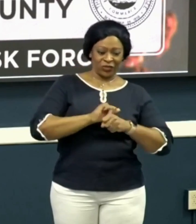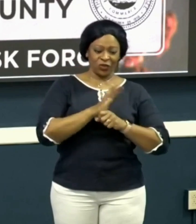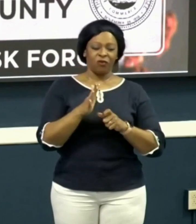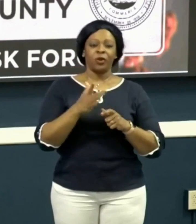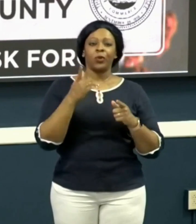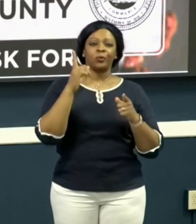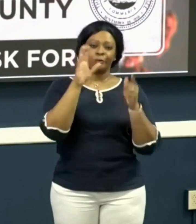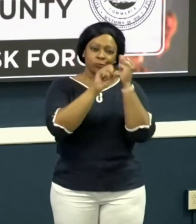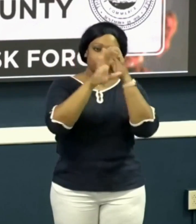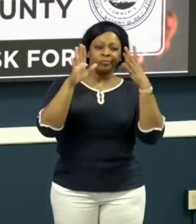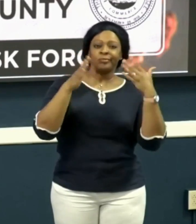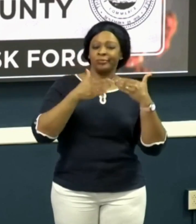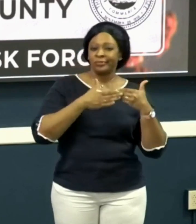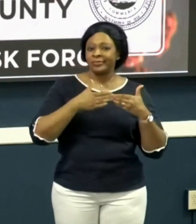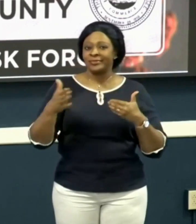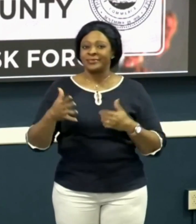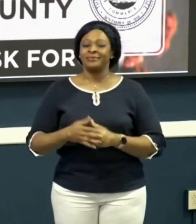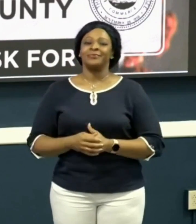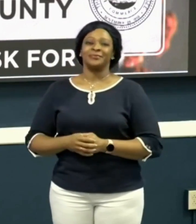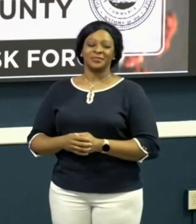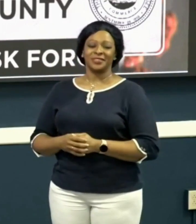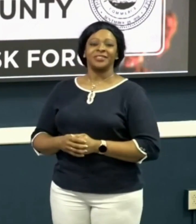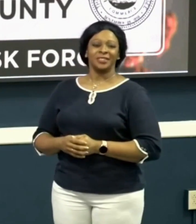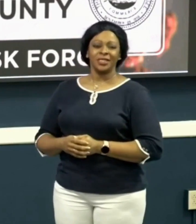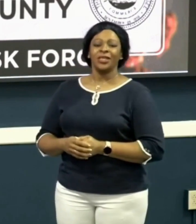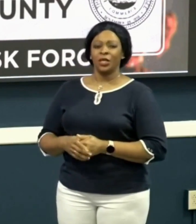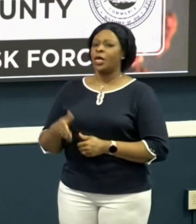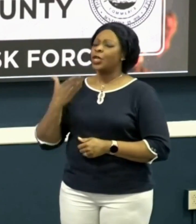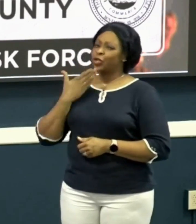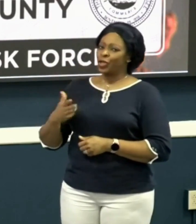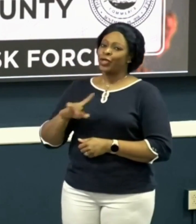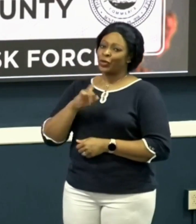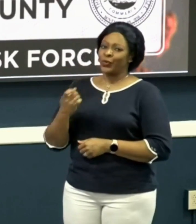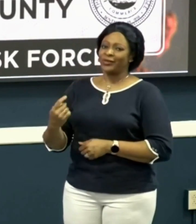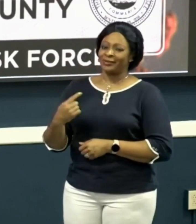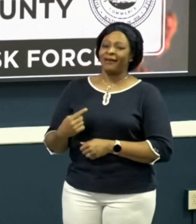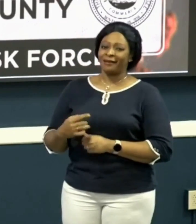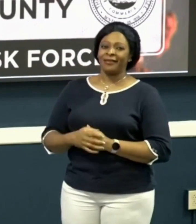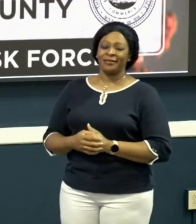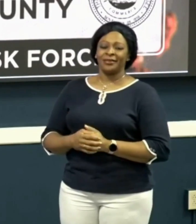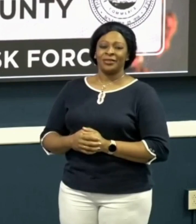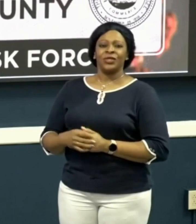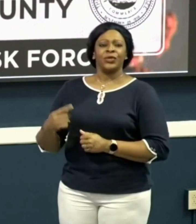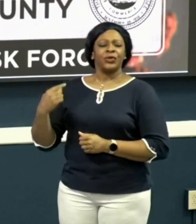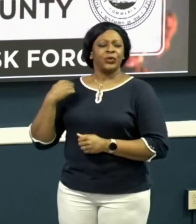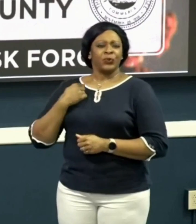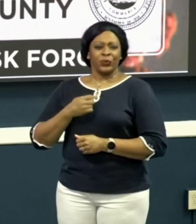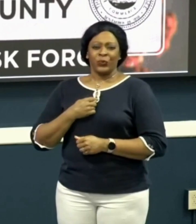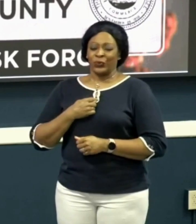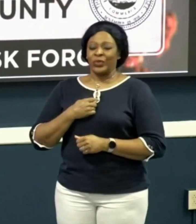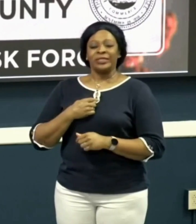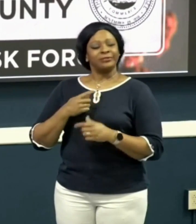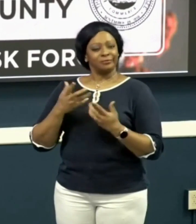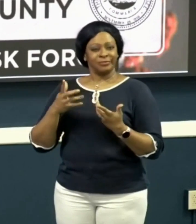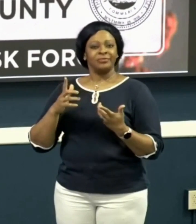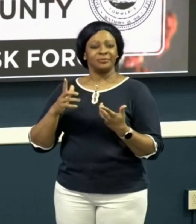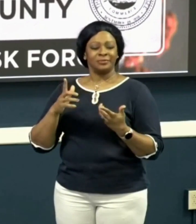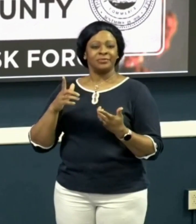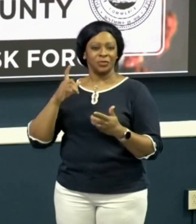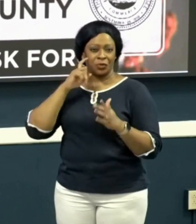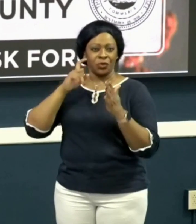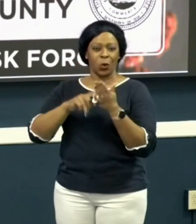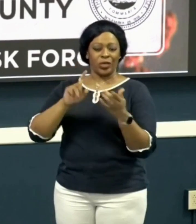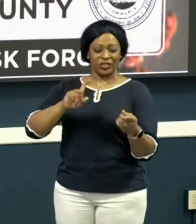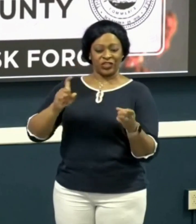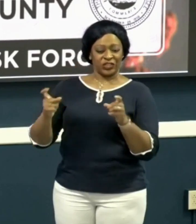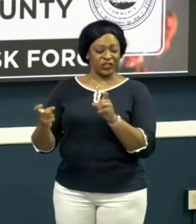you. I wouldn't call that a prodding question. It's a good question. And really, we're turning the same corner that